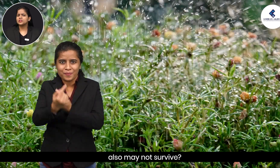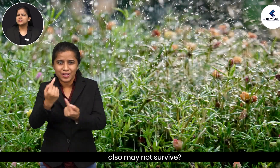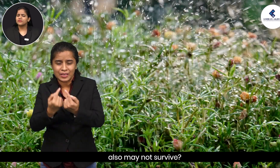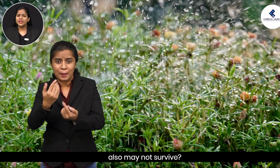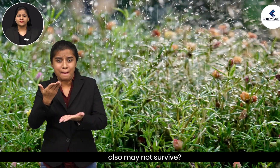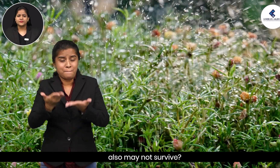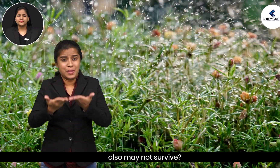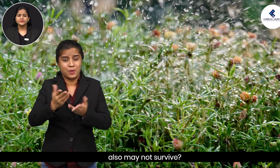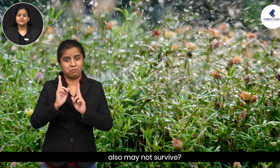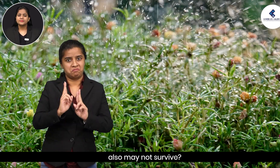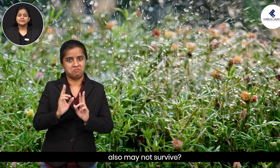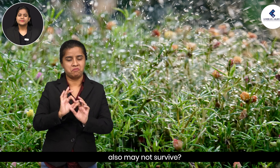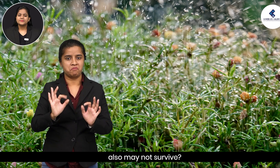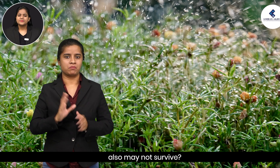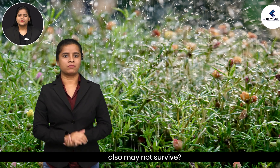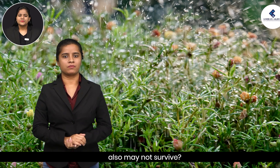may not survive?